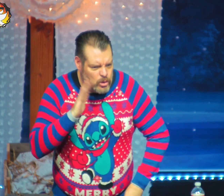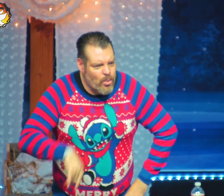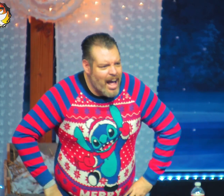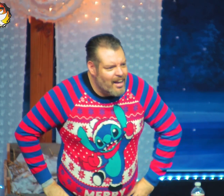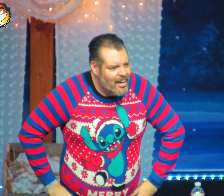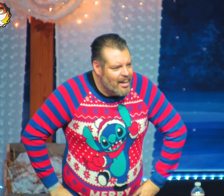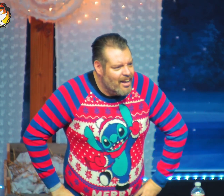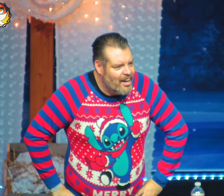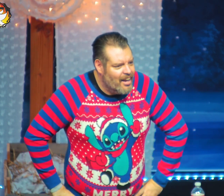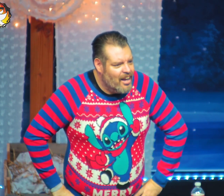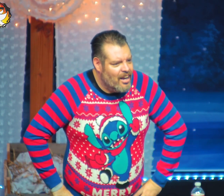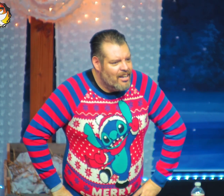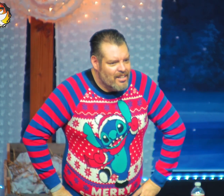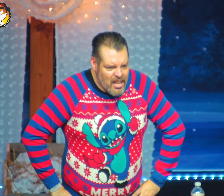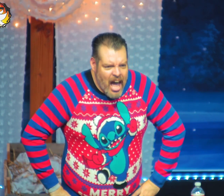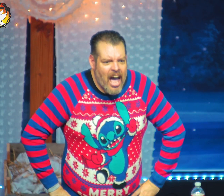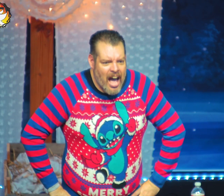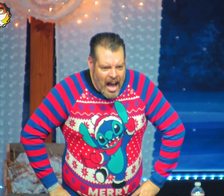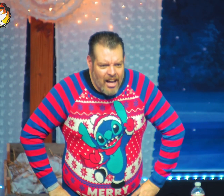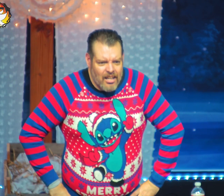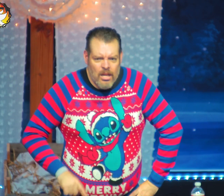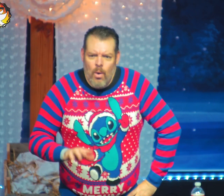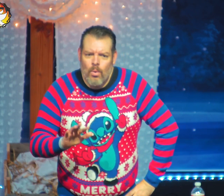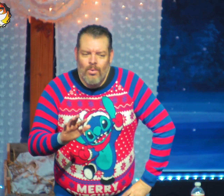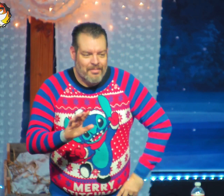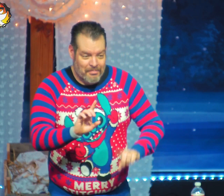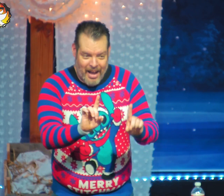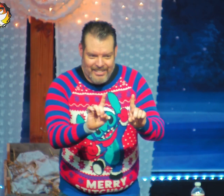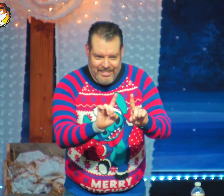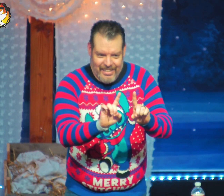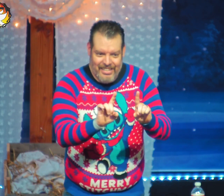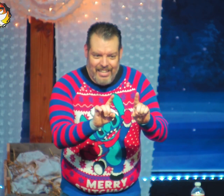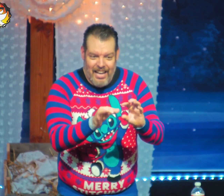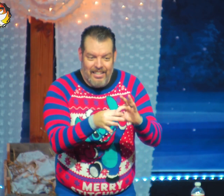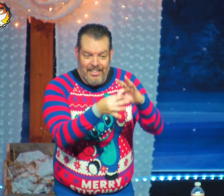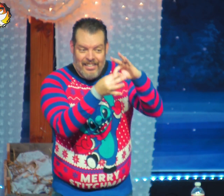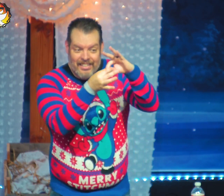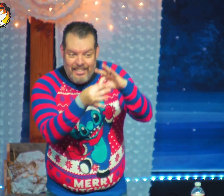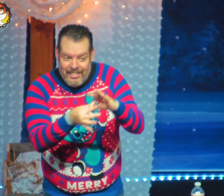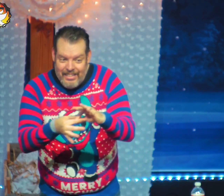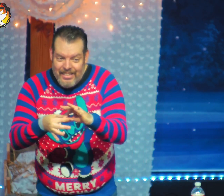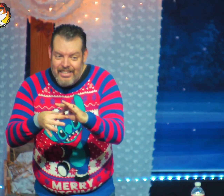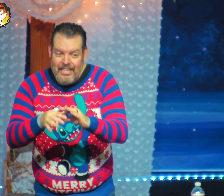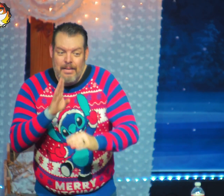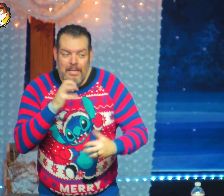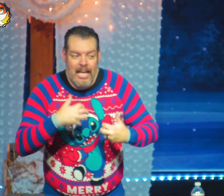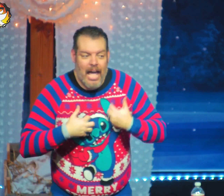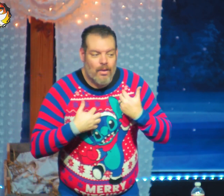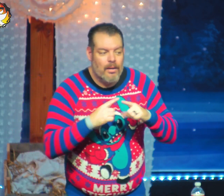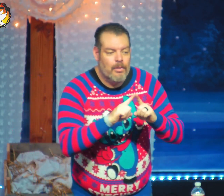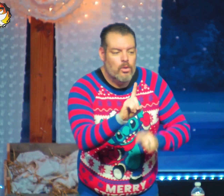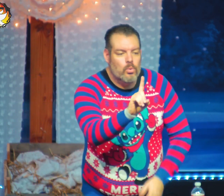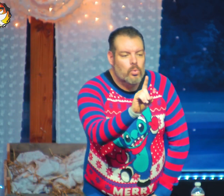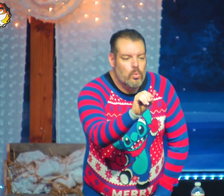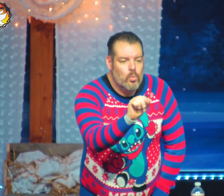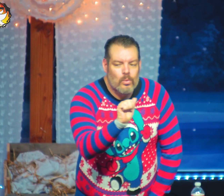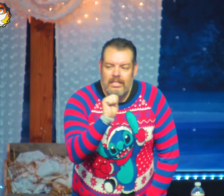I get angry. Do you get angry? Yep, we're the same. The Bible says